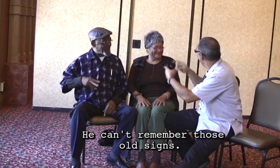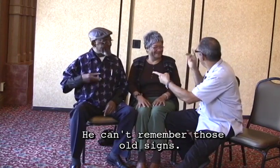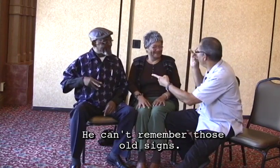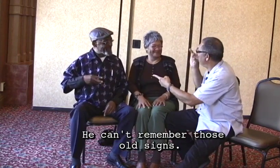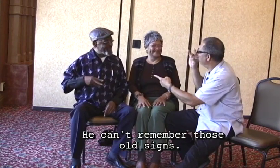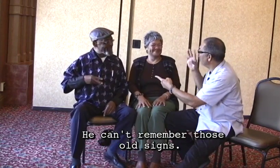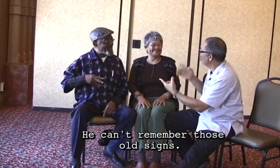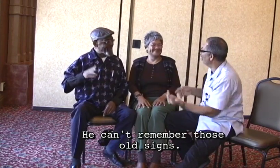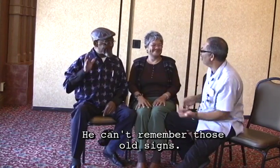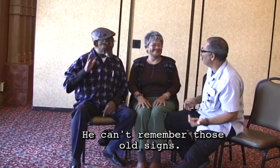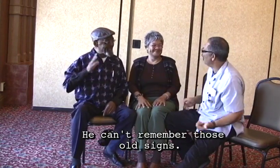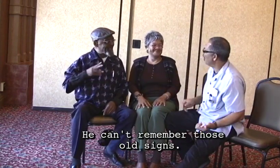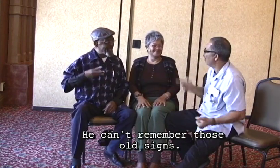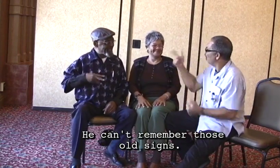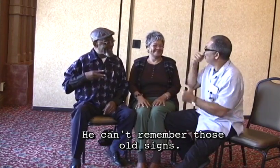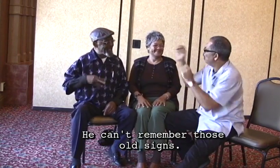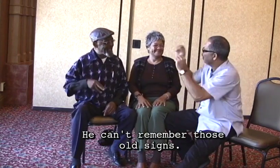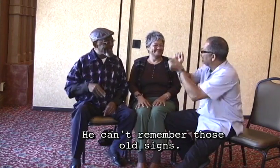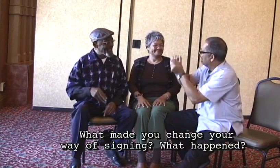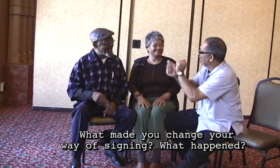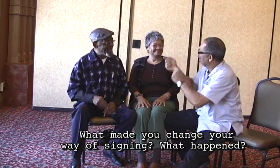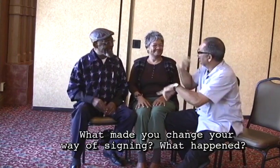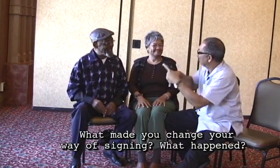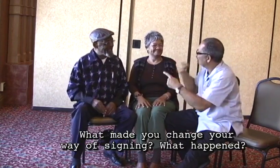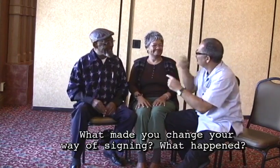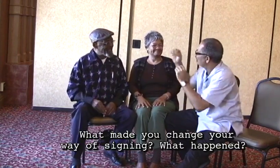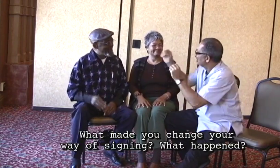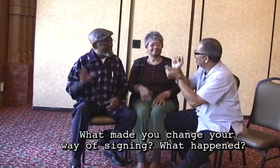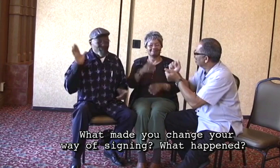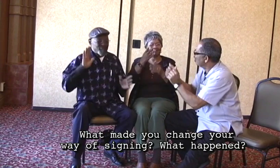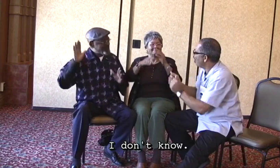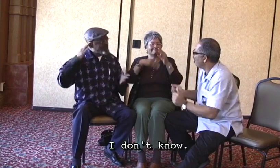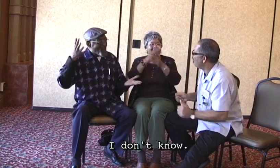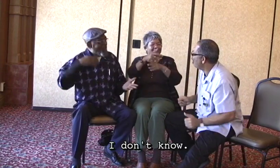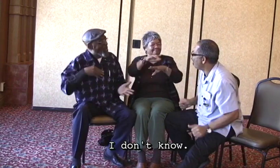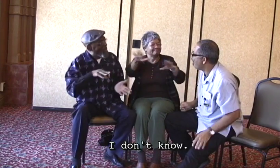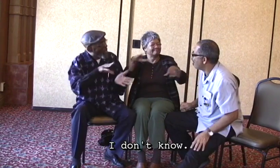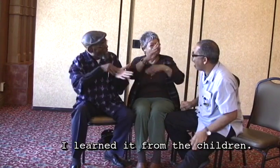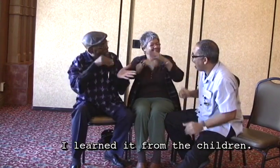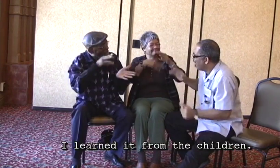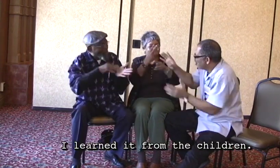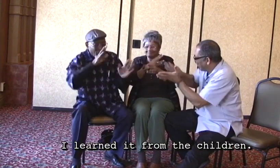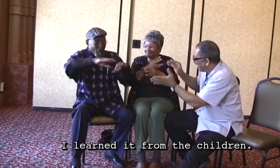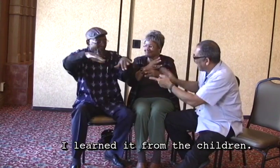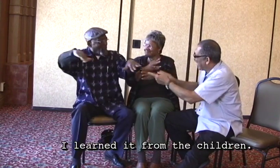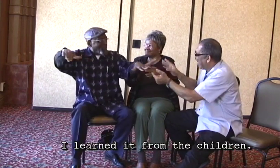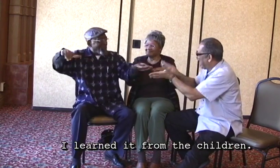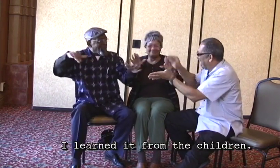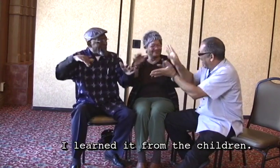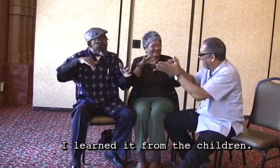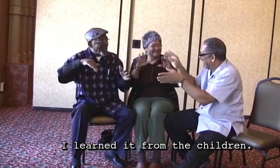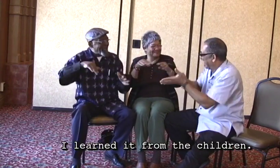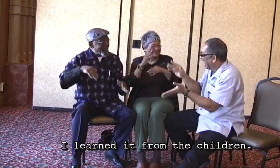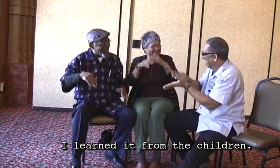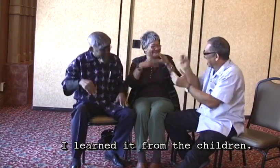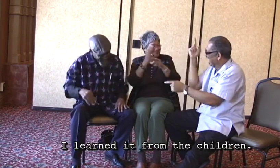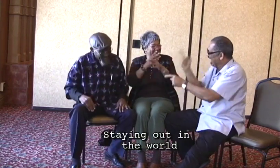He can't remember those old signs. Those old What made signs. you change your way of signing? What happened? I don't Being know out how in I the forgot. world. Well, you But I just learned learned it. from the Just children. being out